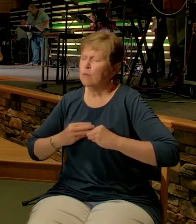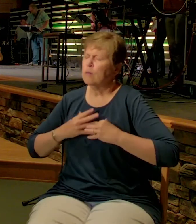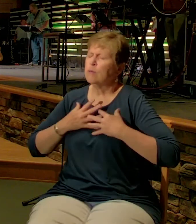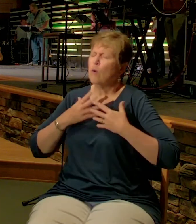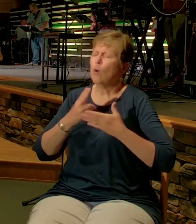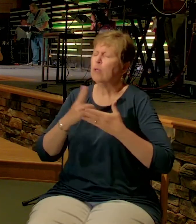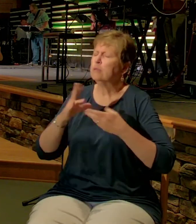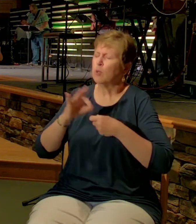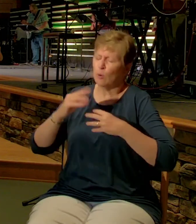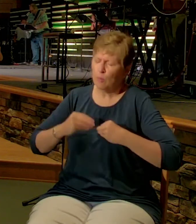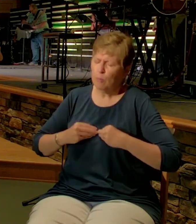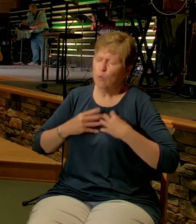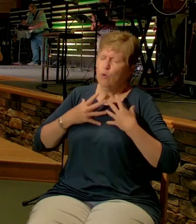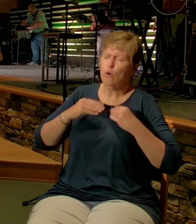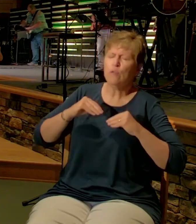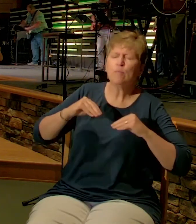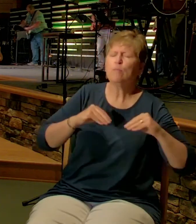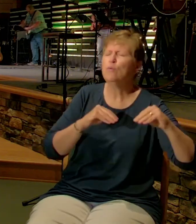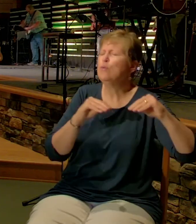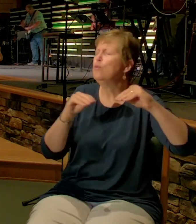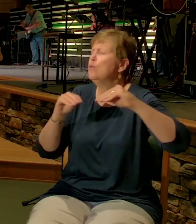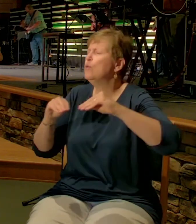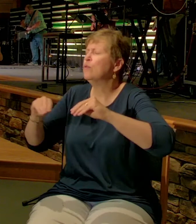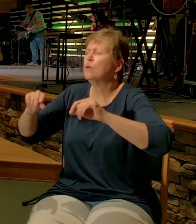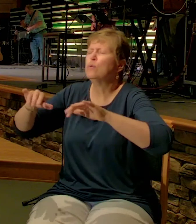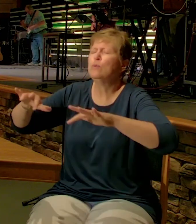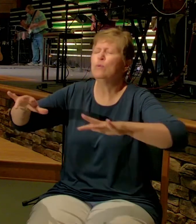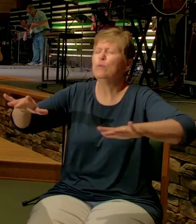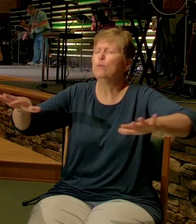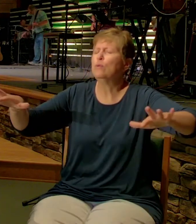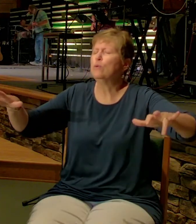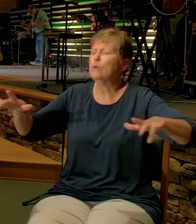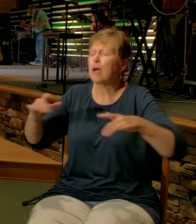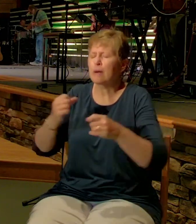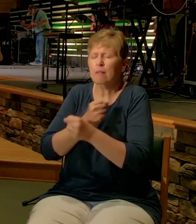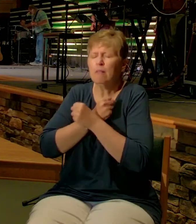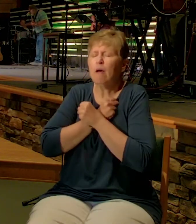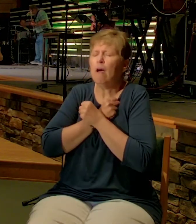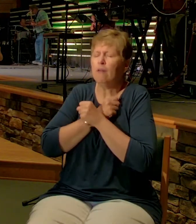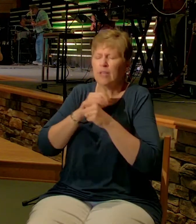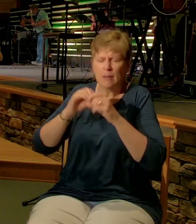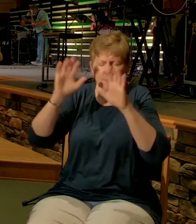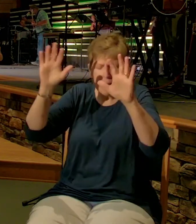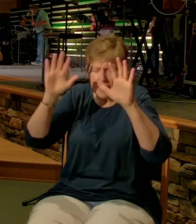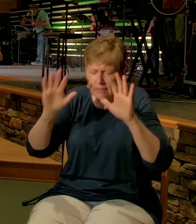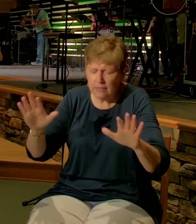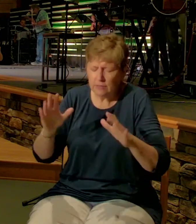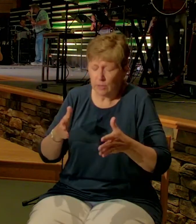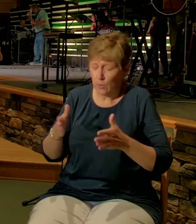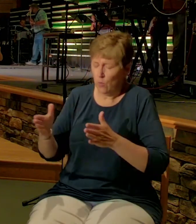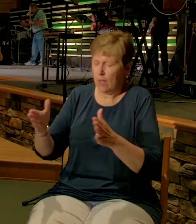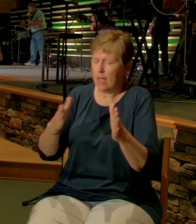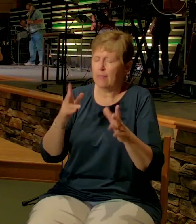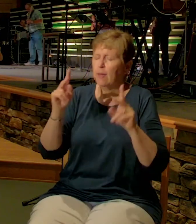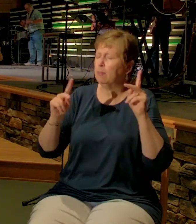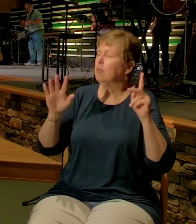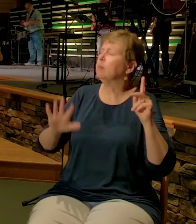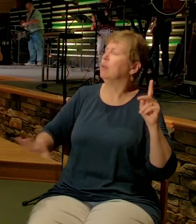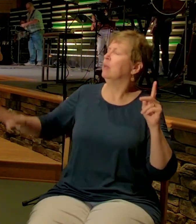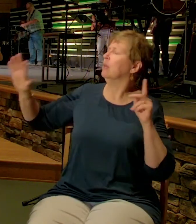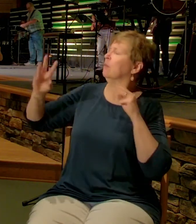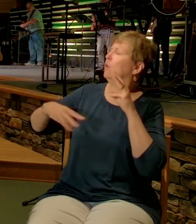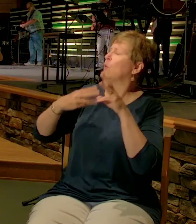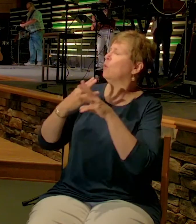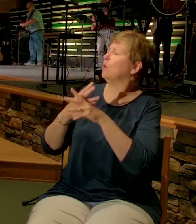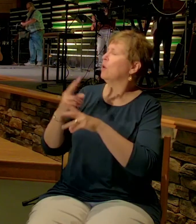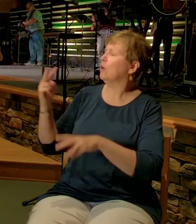be people who love in a magnificent way, that it will be noticed by the people in this world, my, how they love